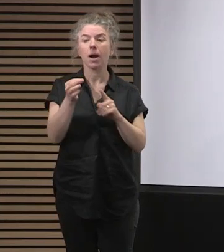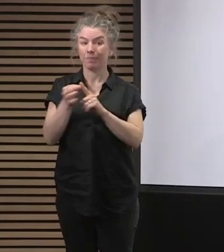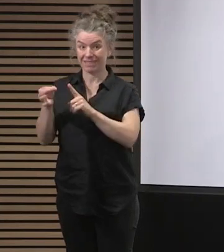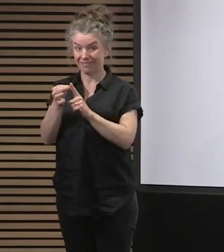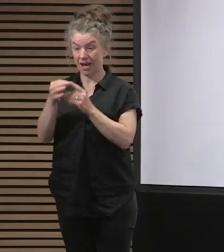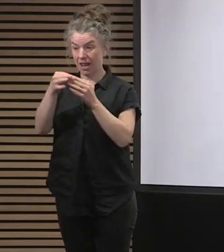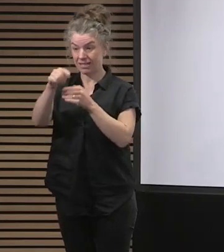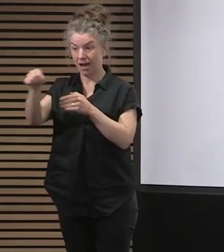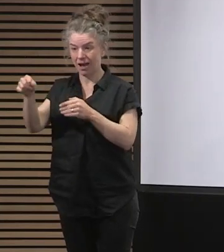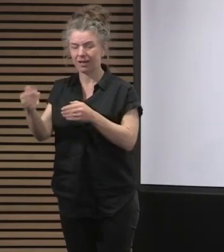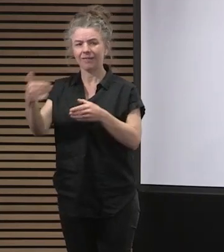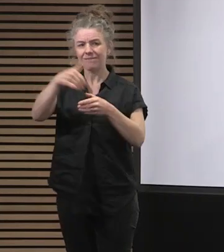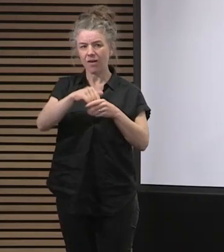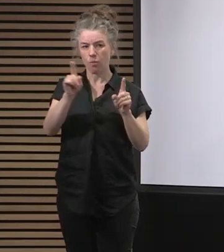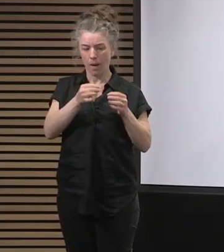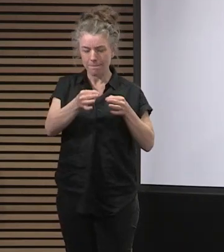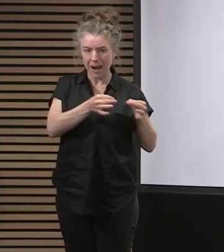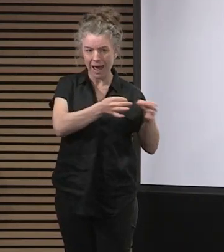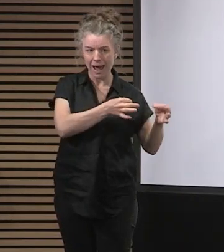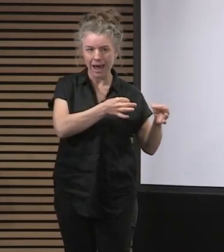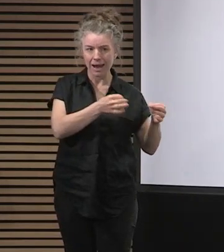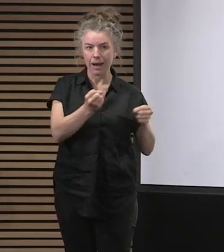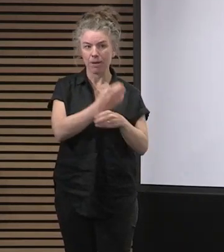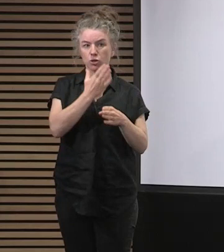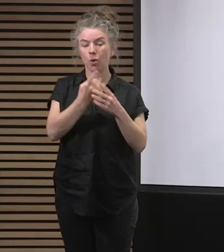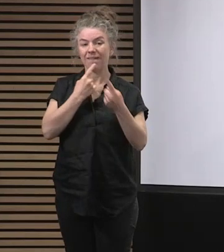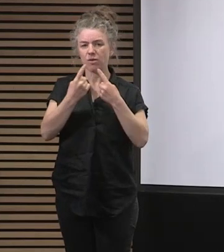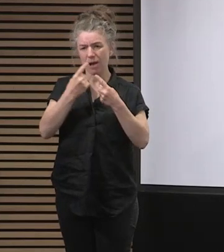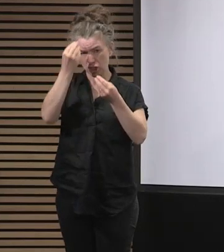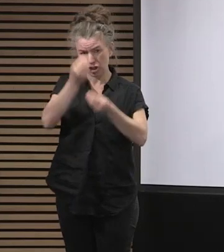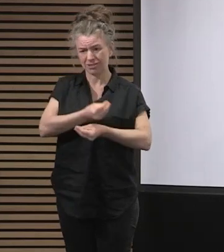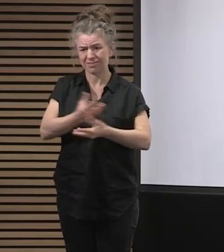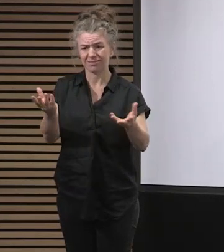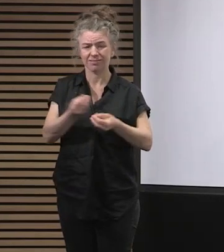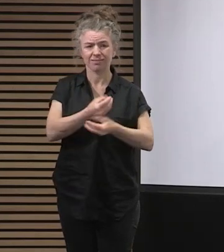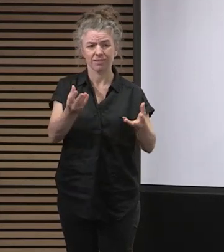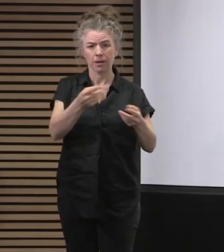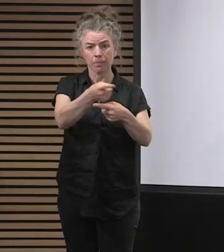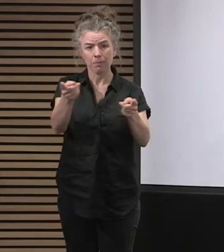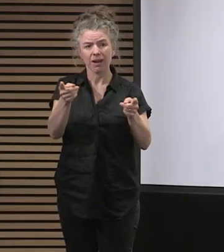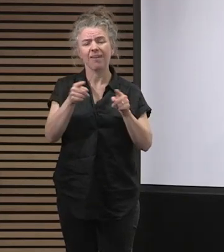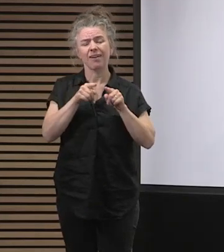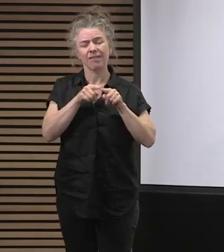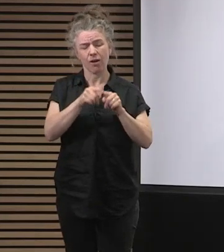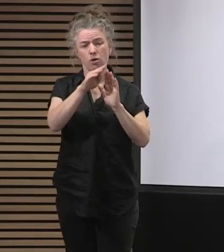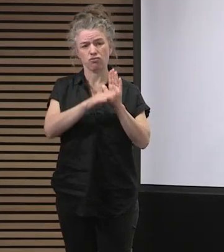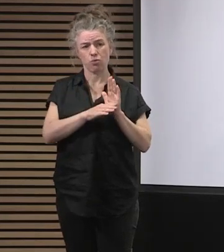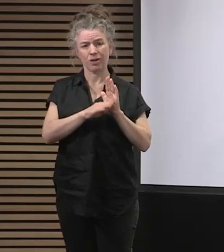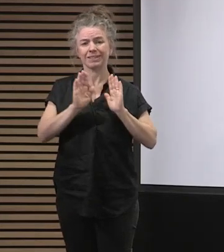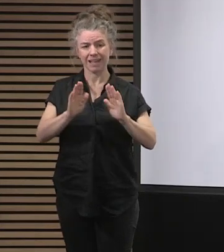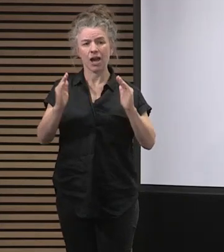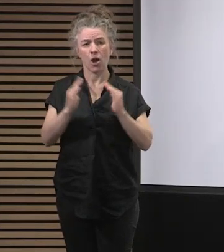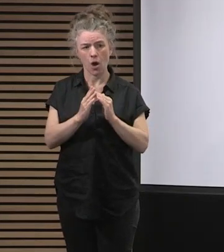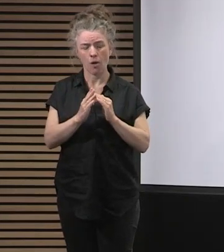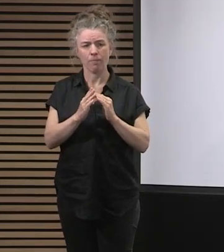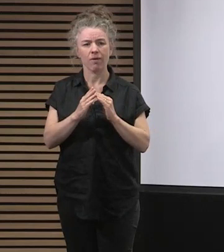Pacific, are involved in planning and ensuring that the messages get out appropriately, that those communities know what is required of them to